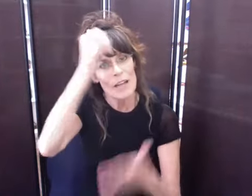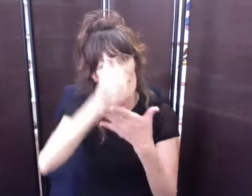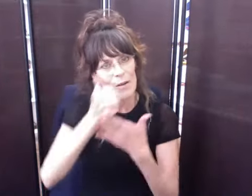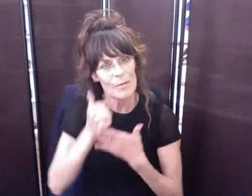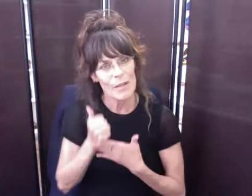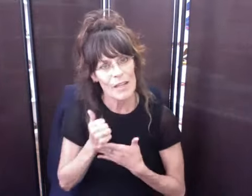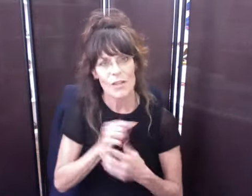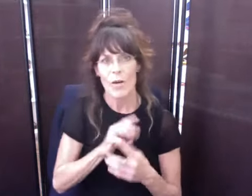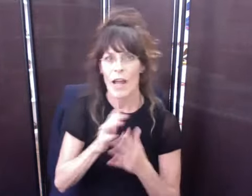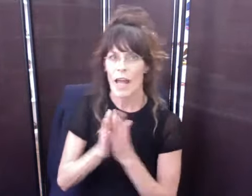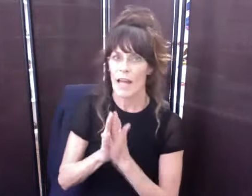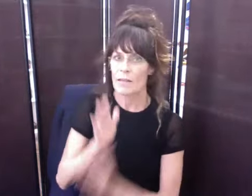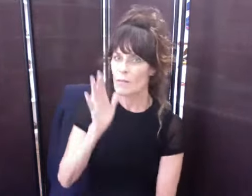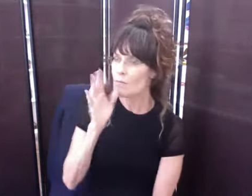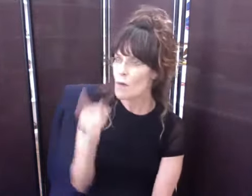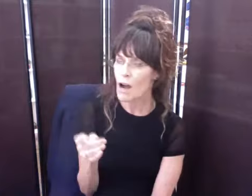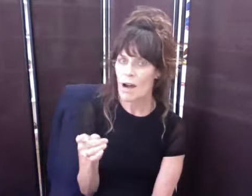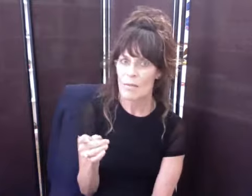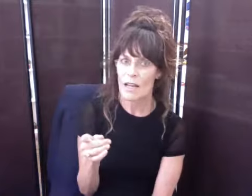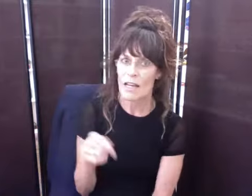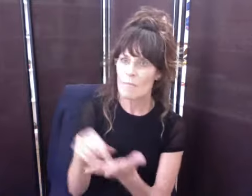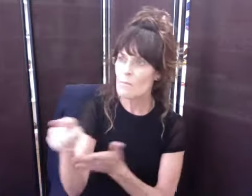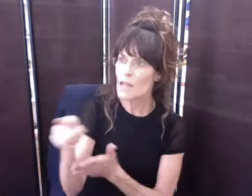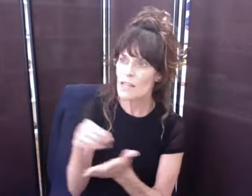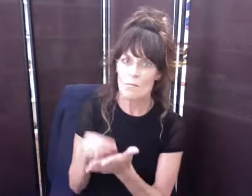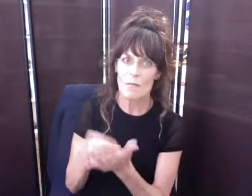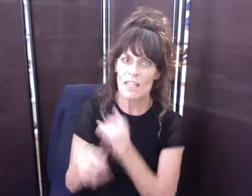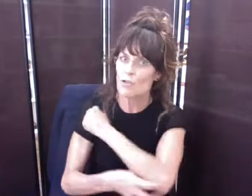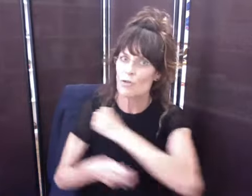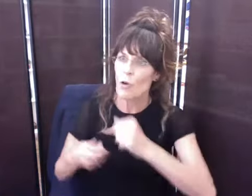mom, and I paid back the money that I had stolen from her. I used to climb in her front room window